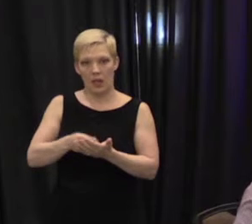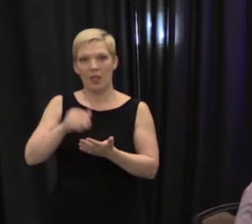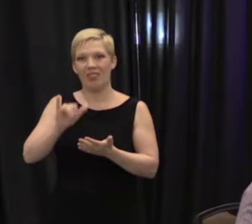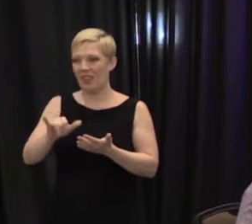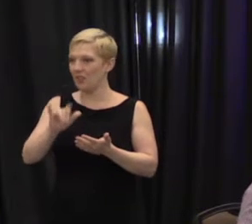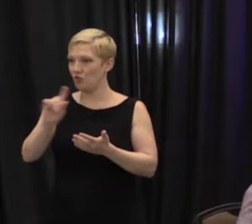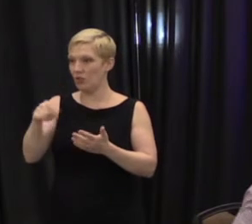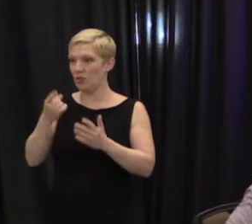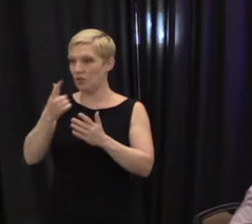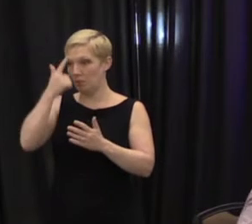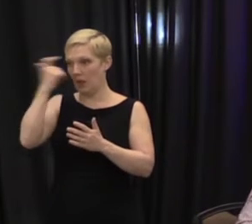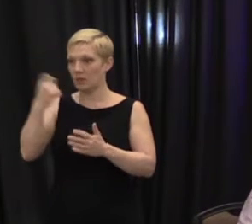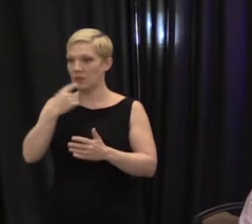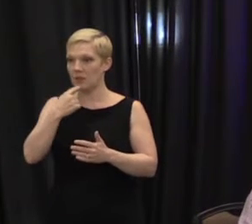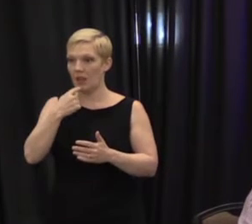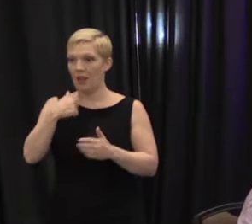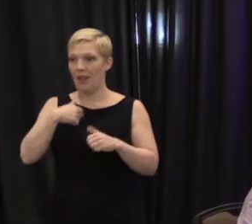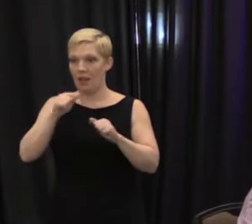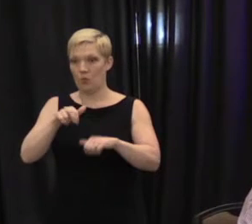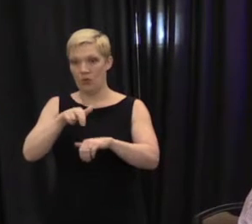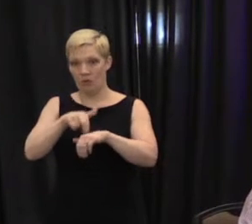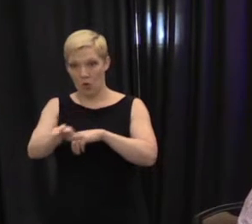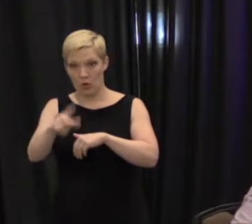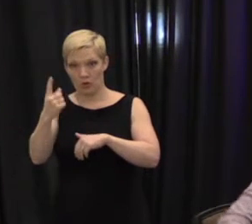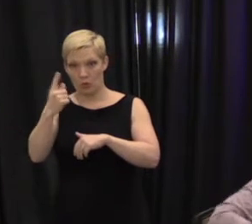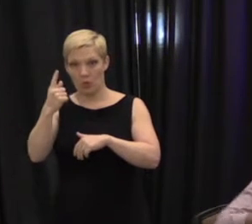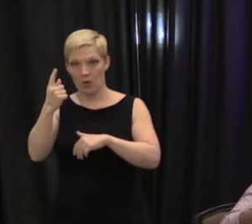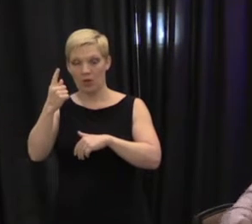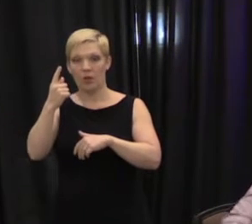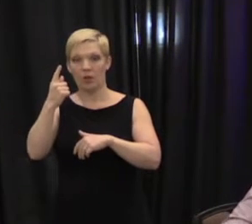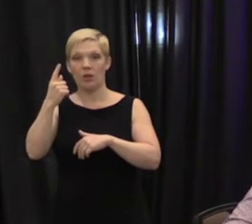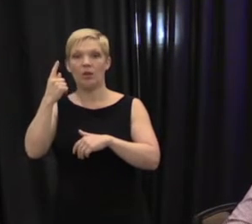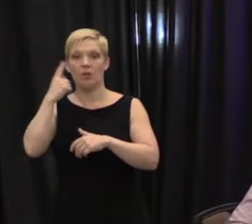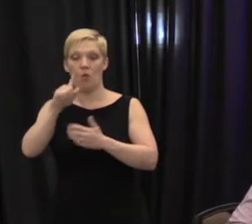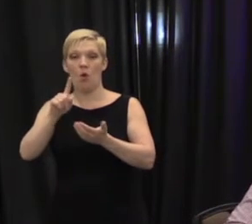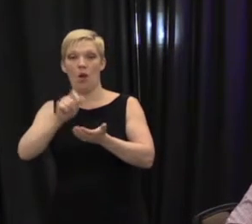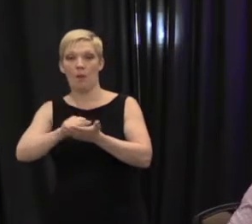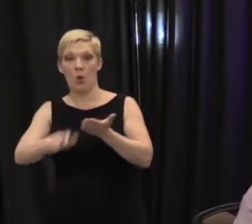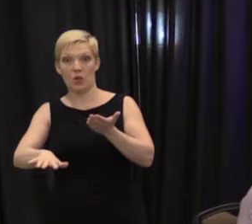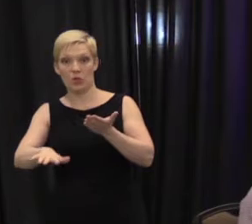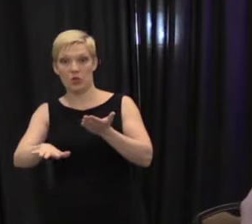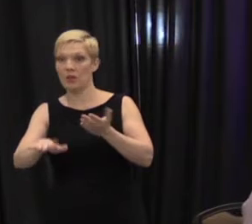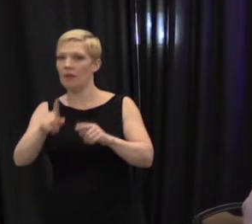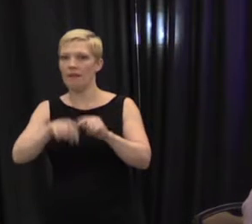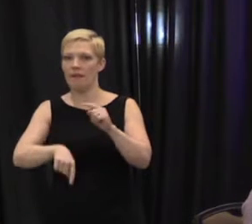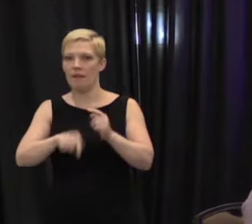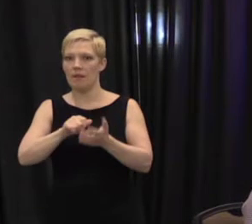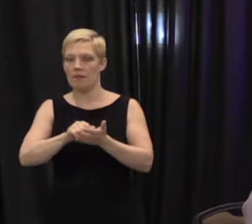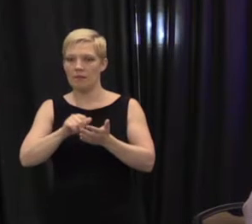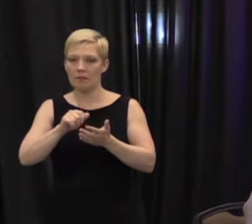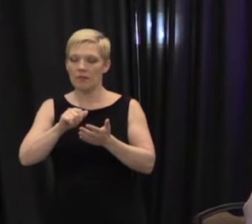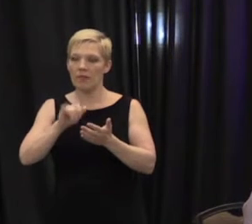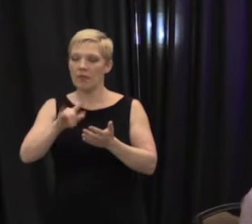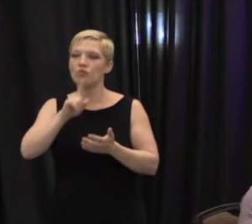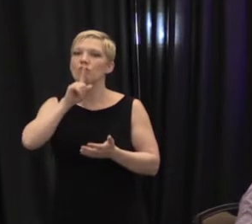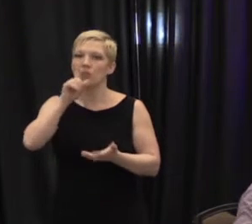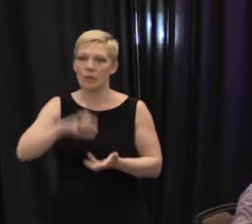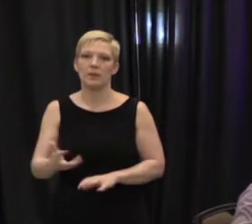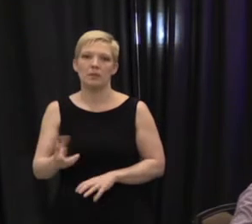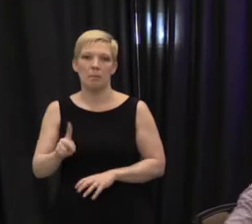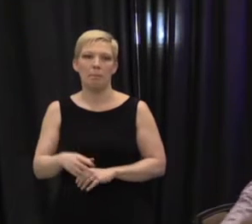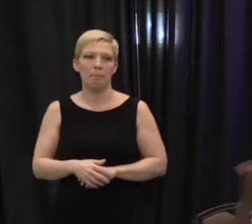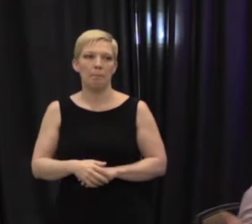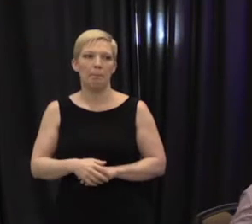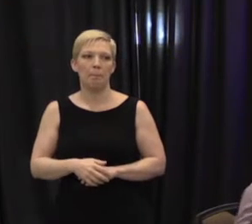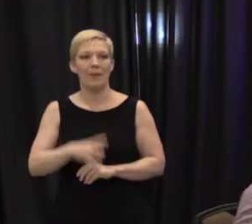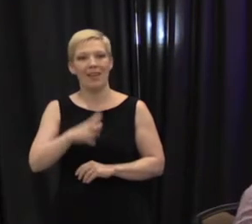by virtue of saying, I can refer someone for abortions or want to discuss abortions, that's really screwed up. And it's going